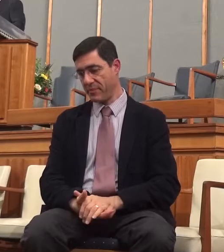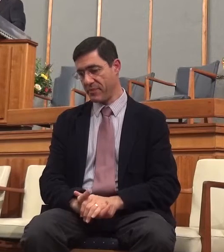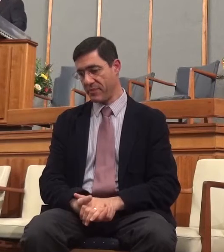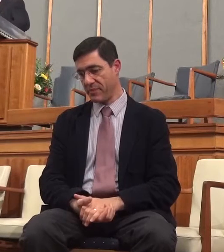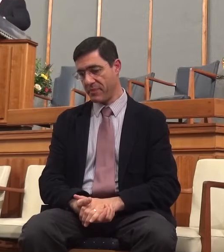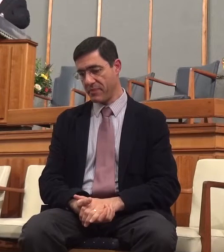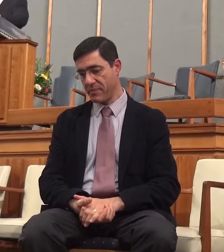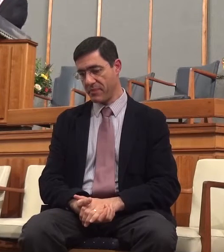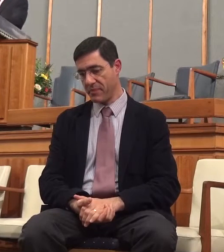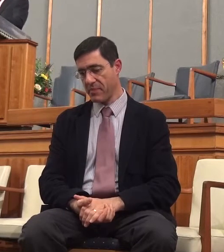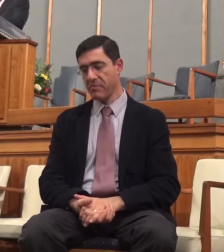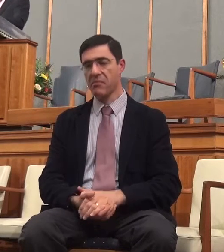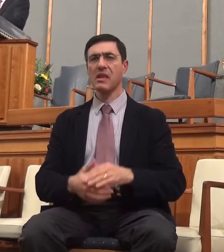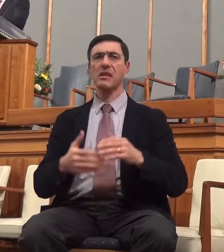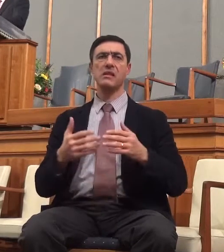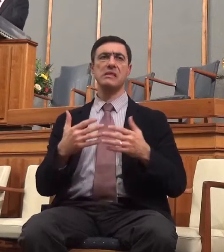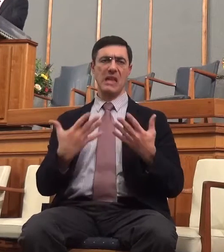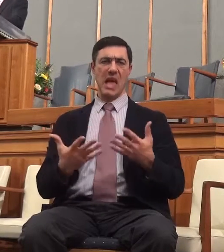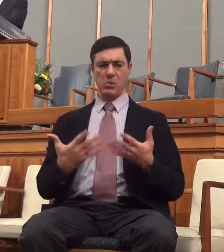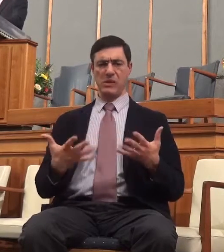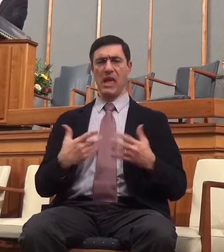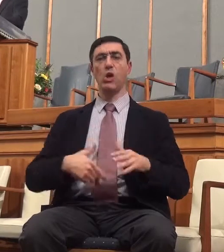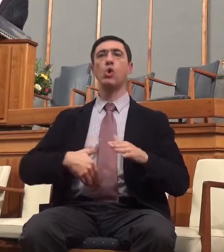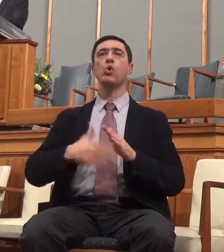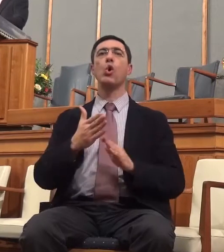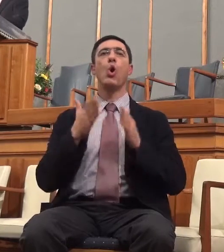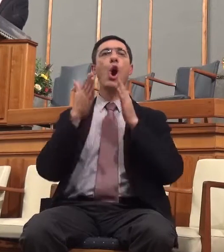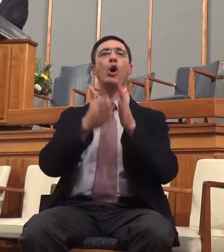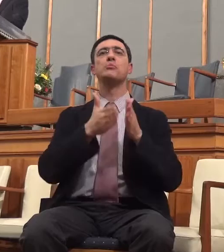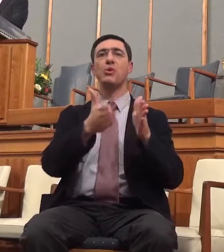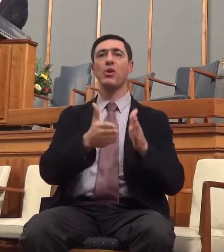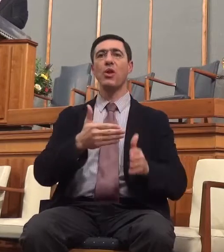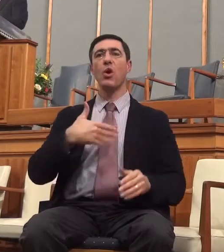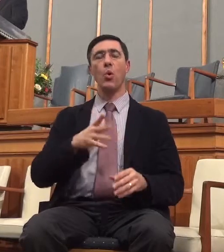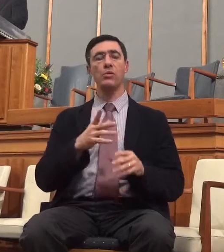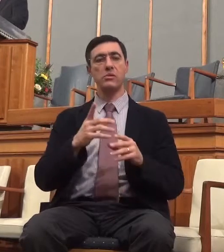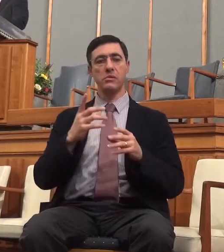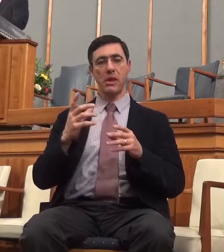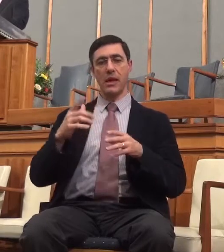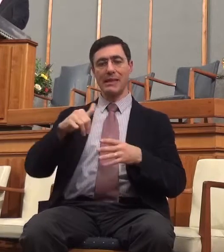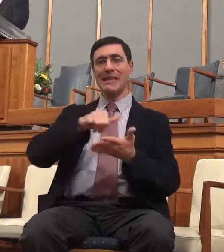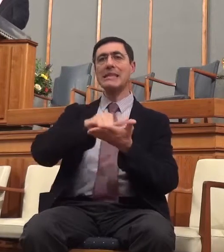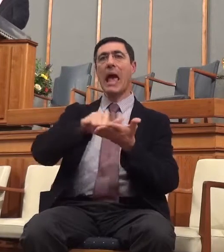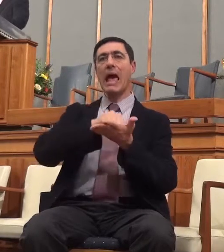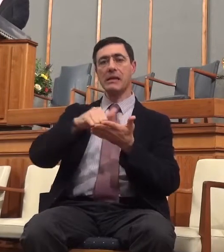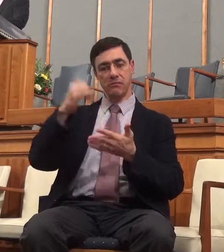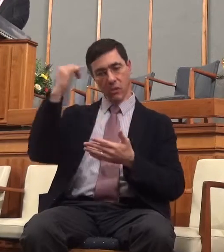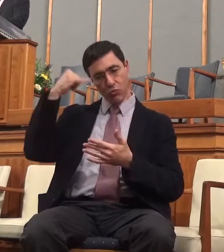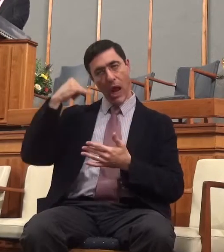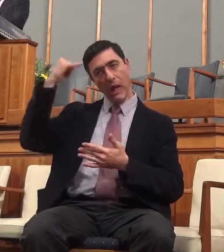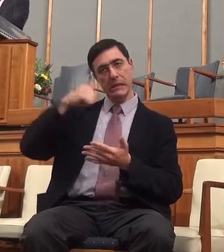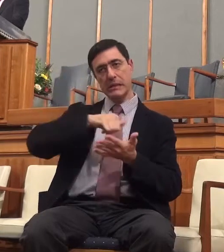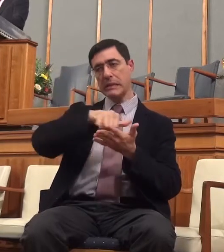to the imaging department, you get an X-ray or a CT scan, an MRI, whatever. You have these